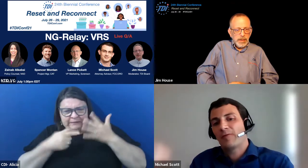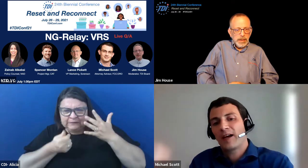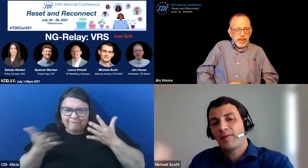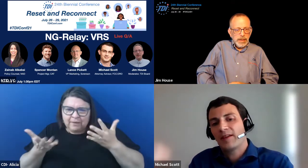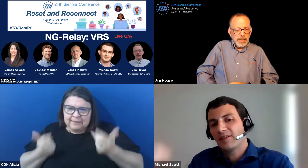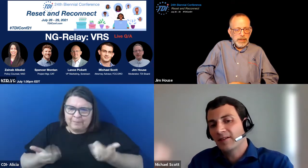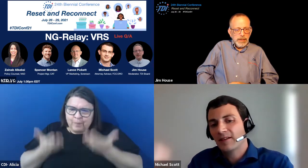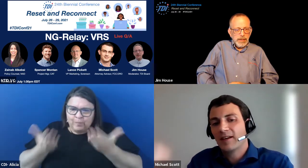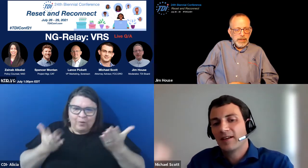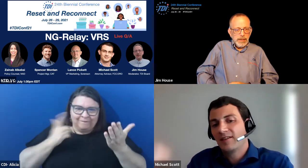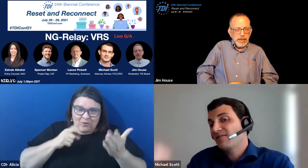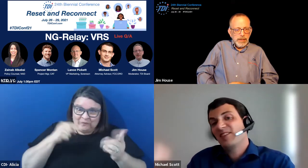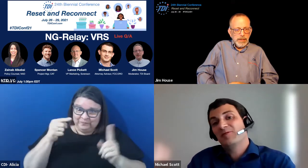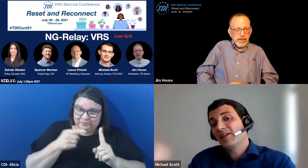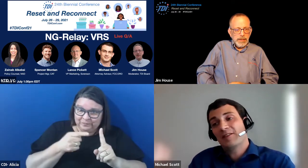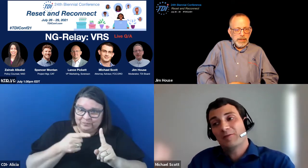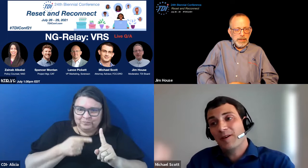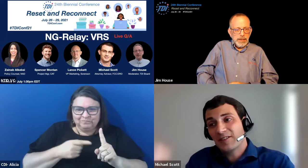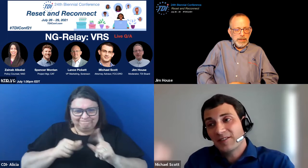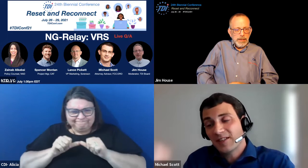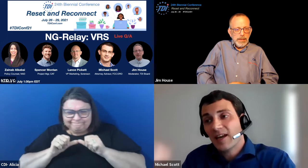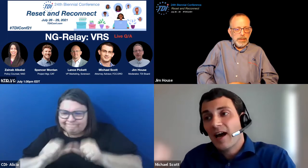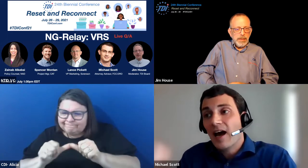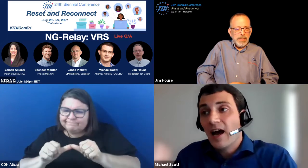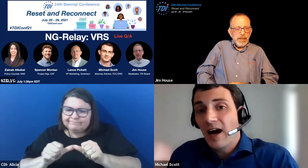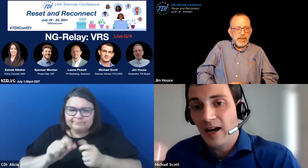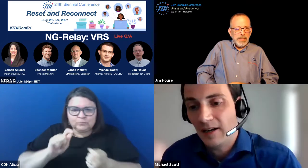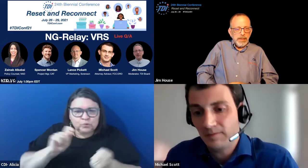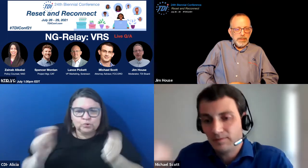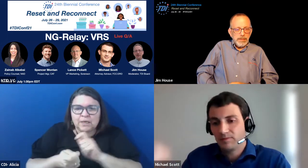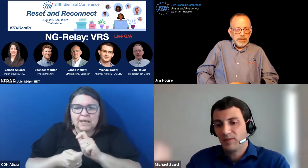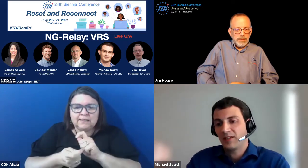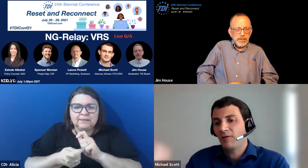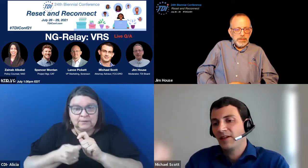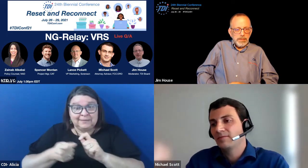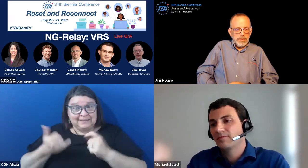those are out for comment, and the FCC is looking at those questions.